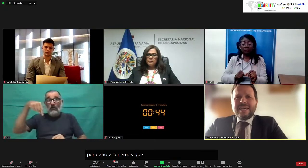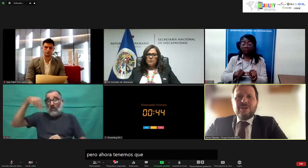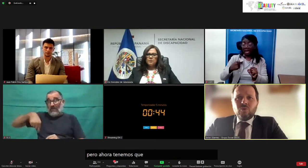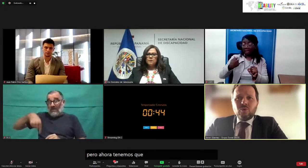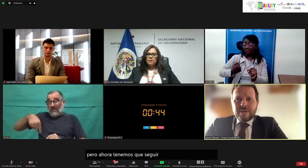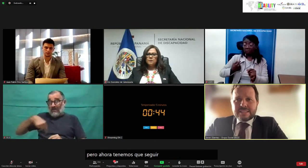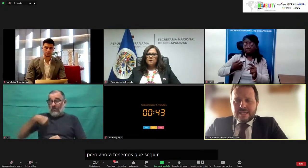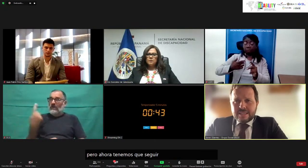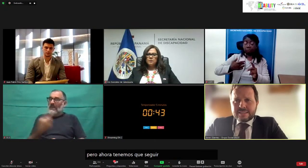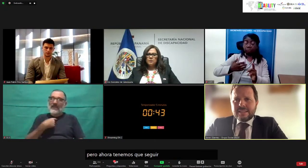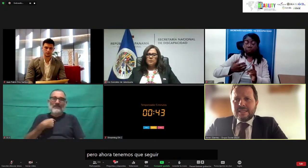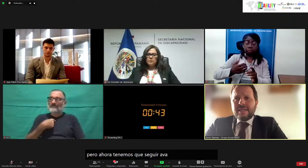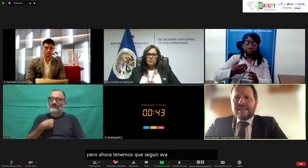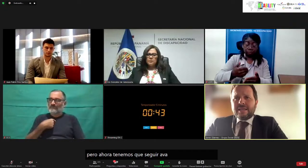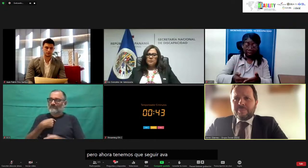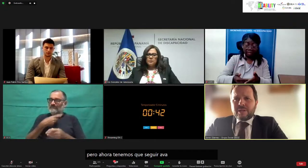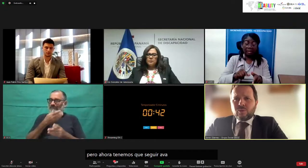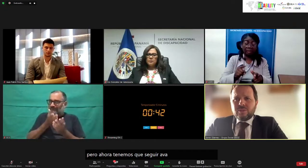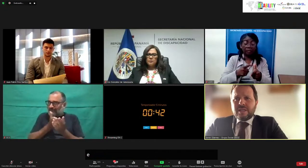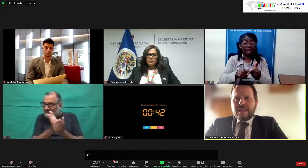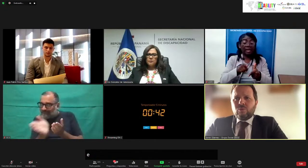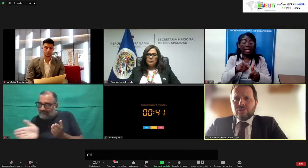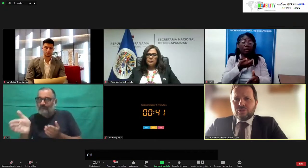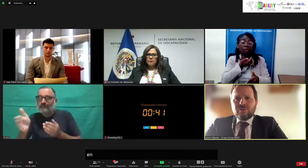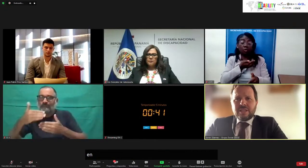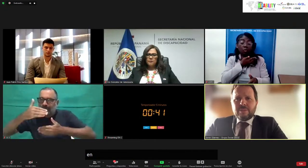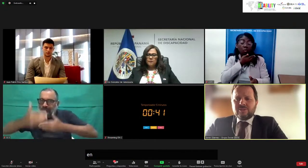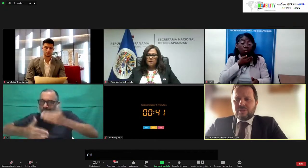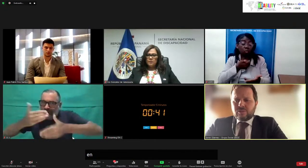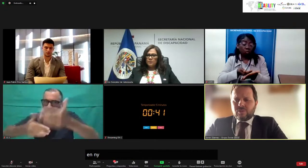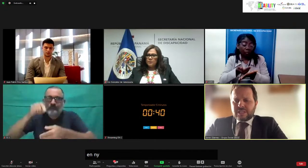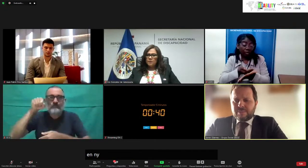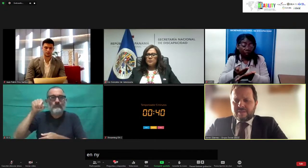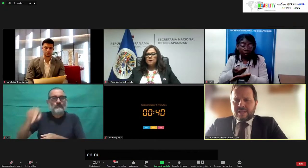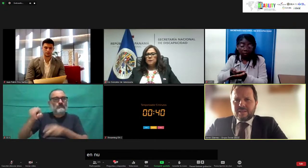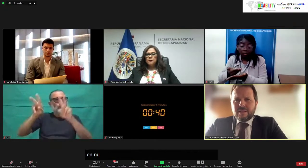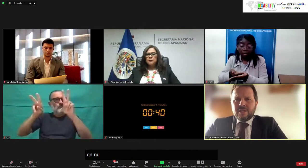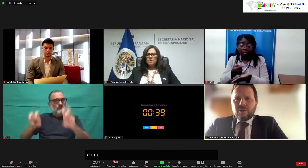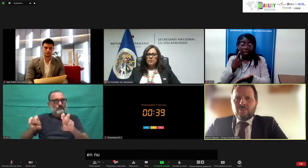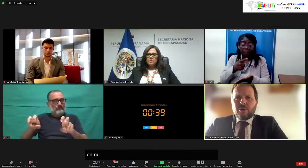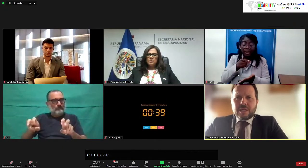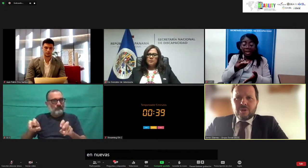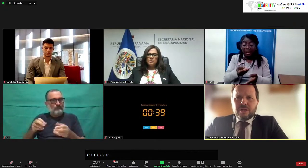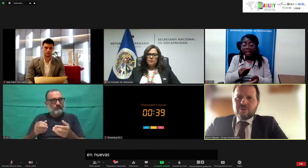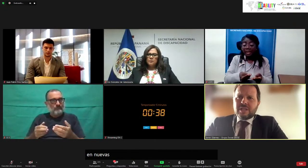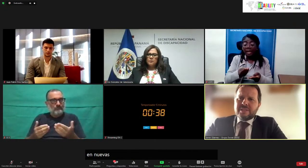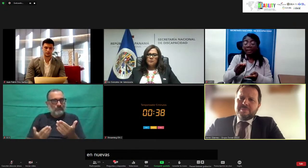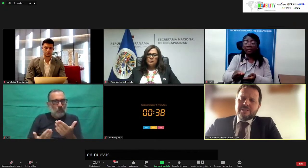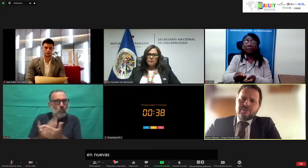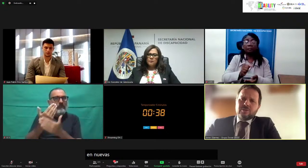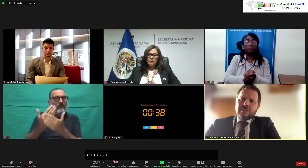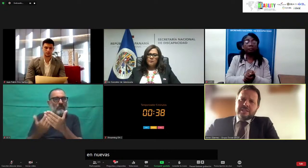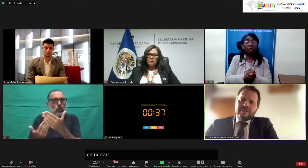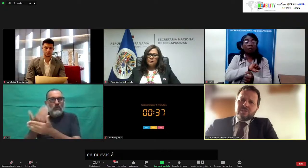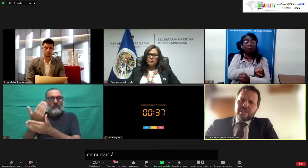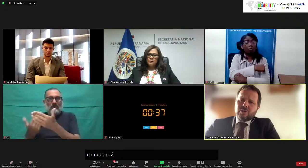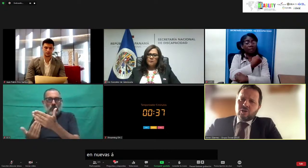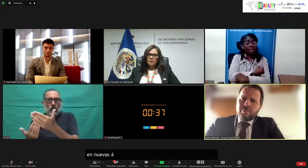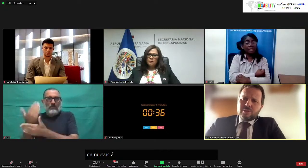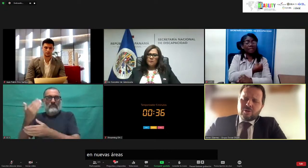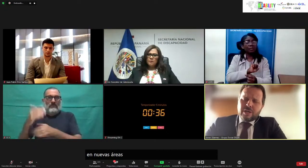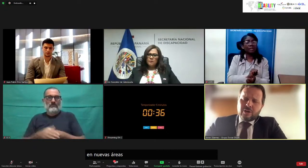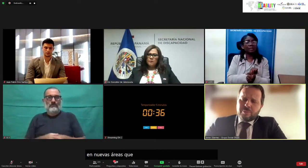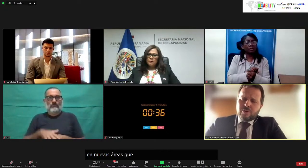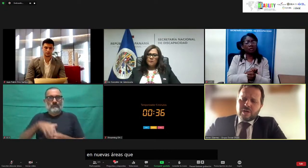with all associative movement in new eras that will have an impact on the lives of